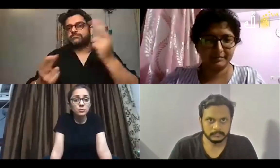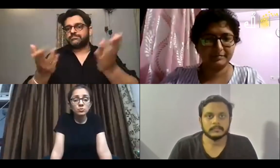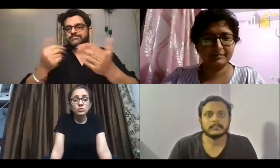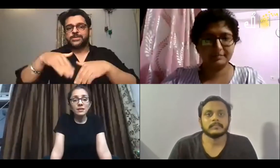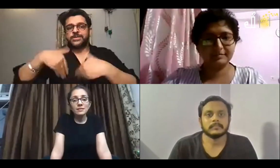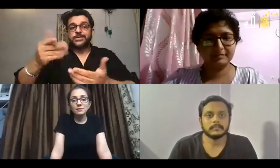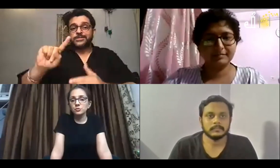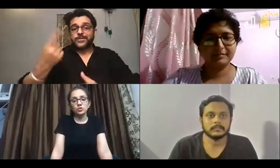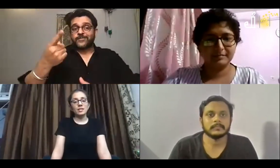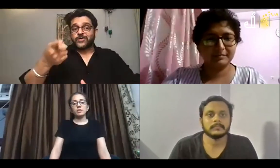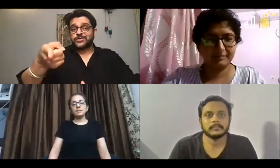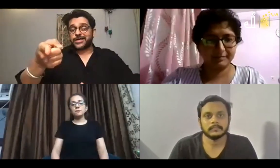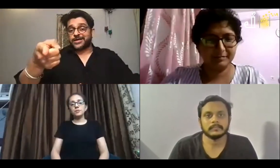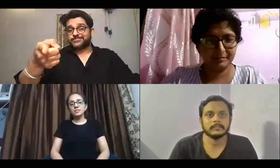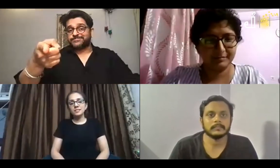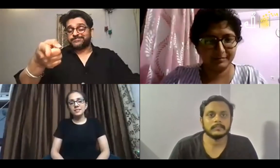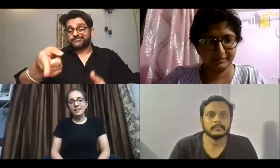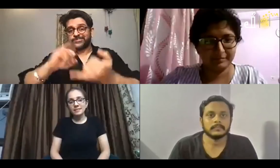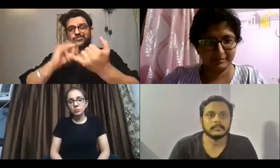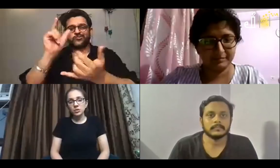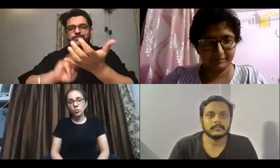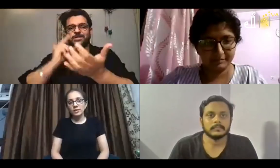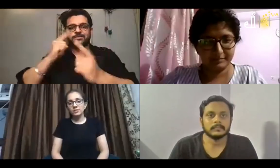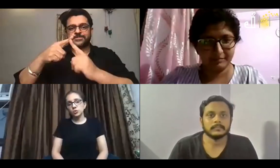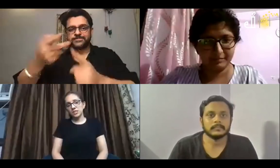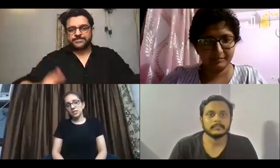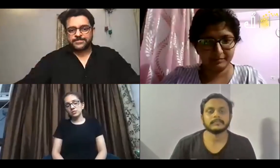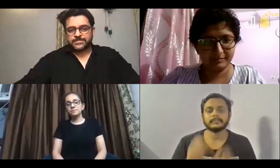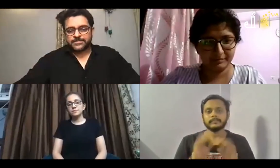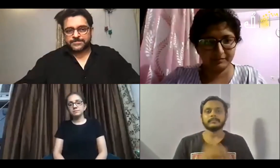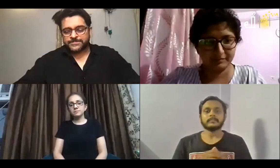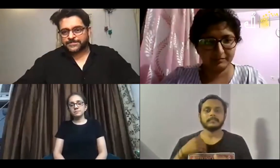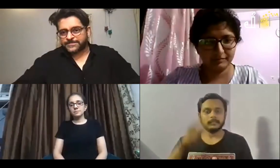help you? If you could share about that. Firstly, I think we'll go with Sumit.